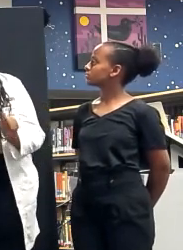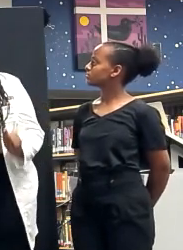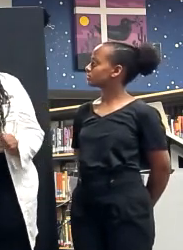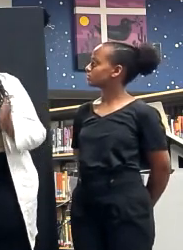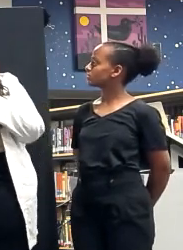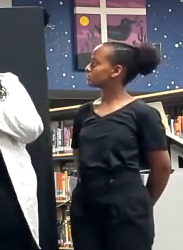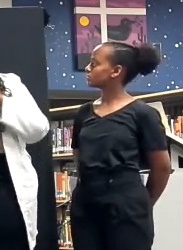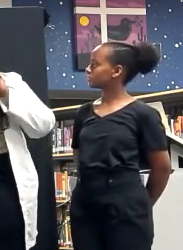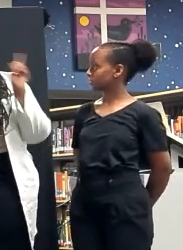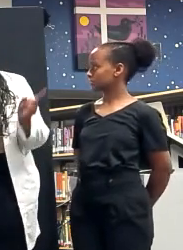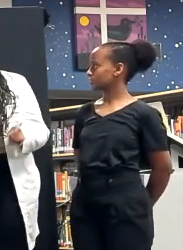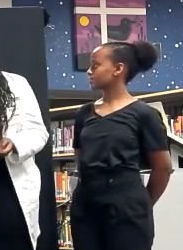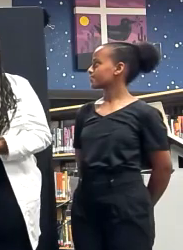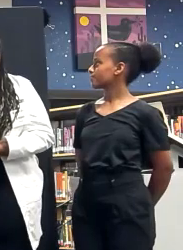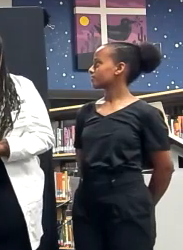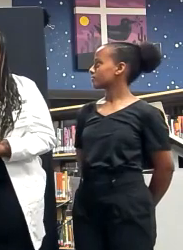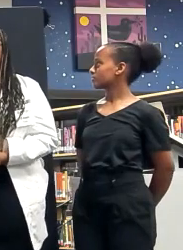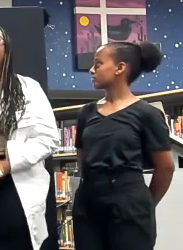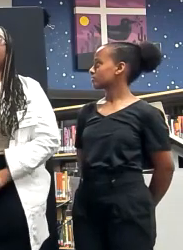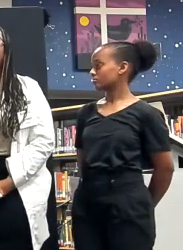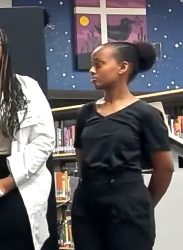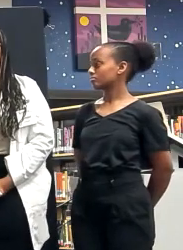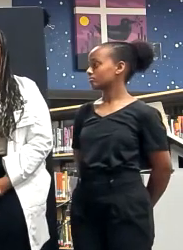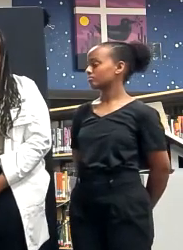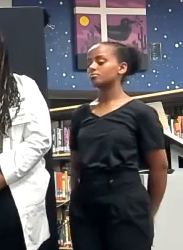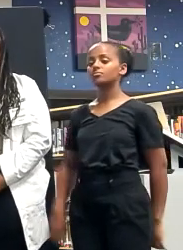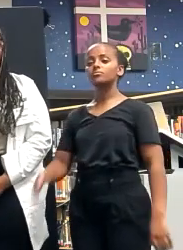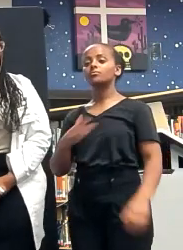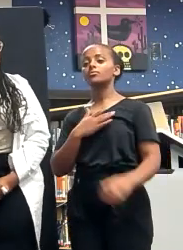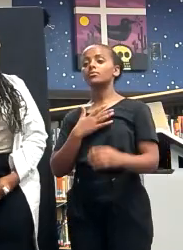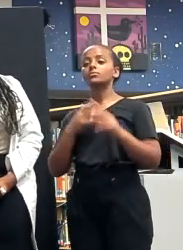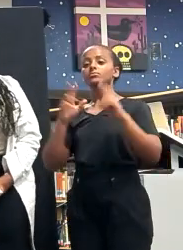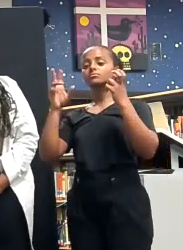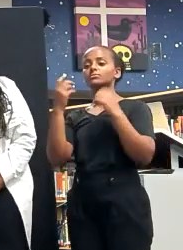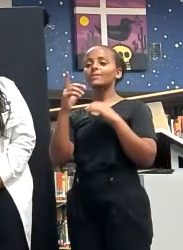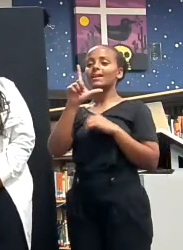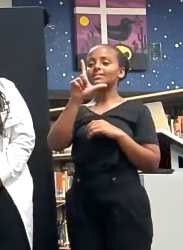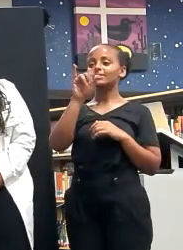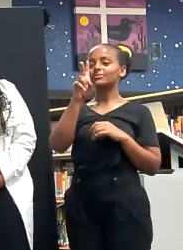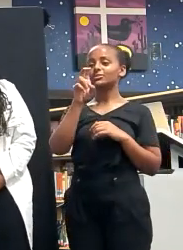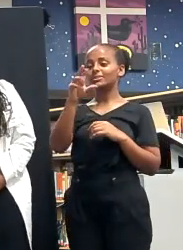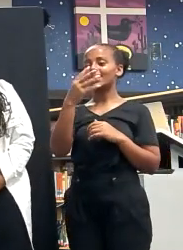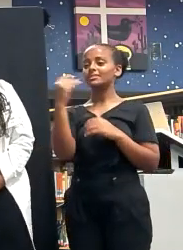where they're from, how they experience healthcare in general.